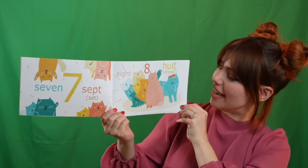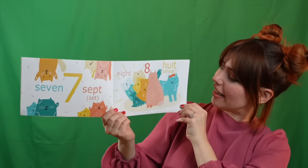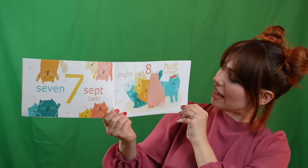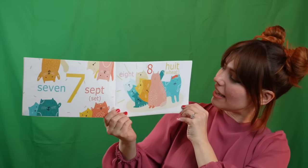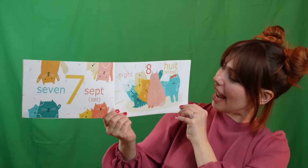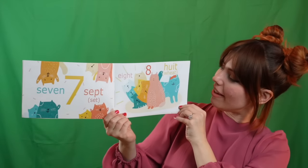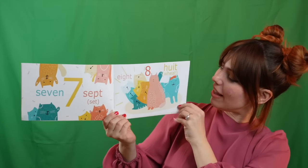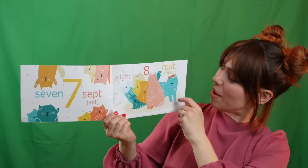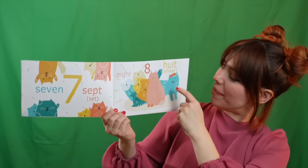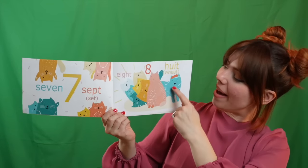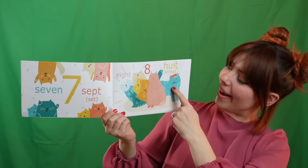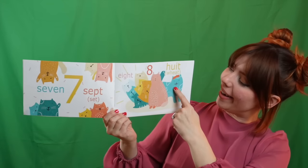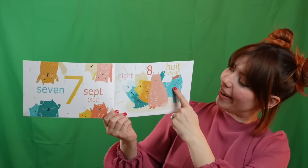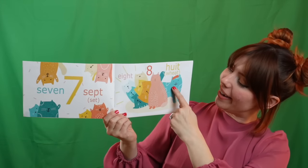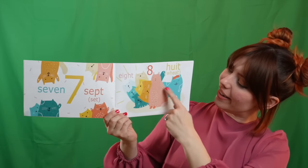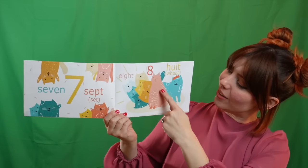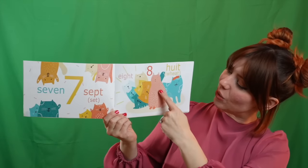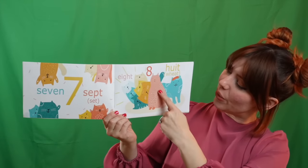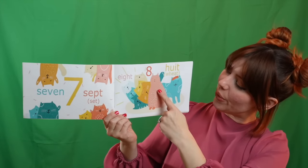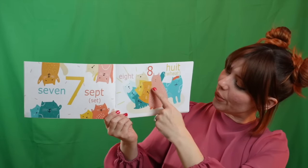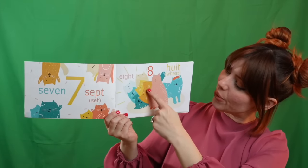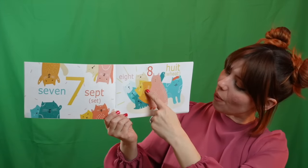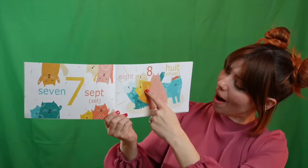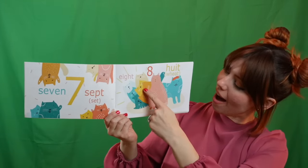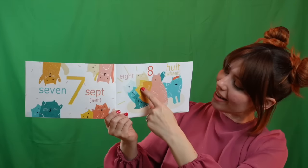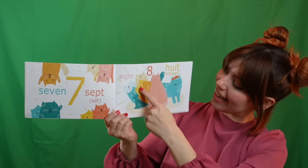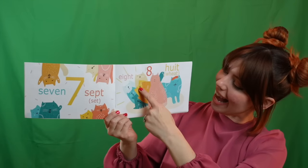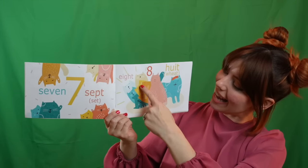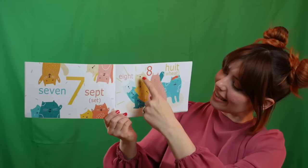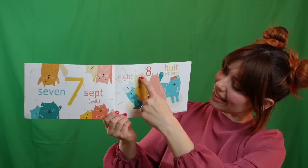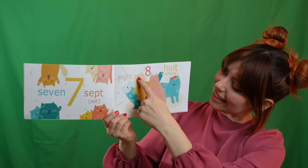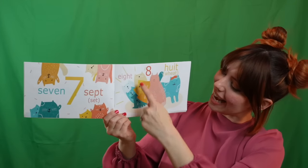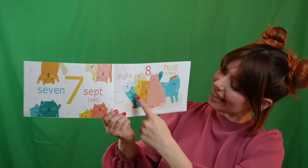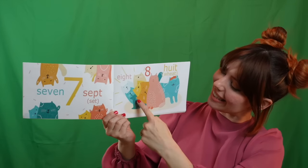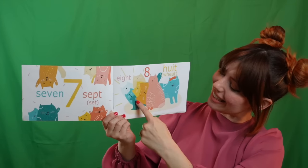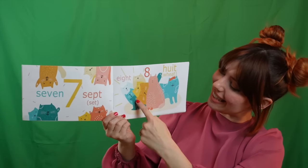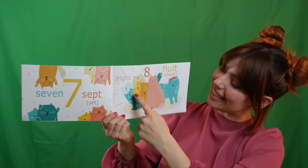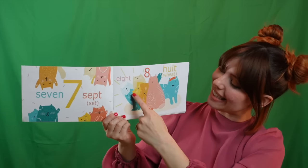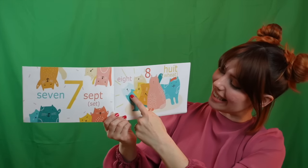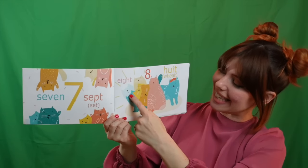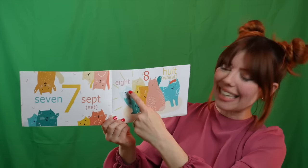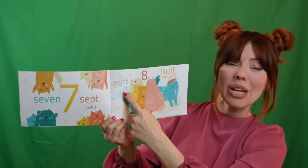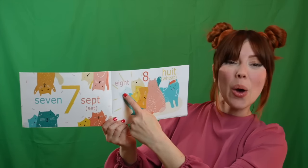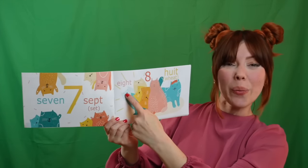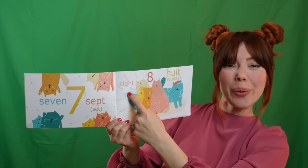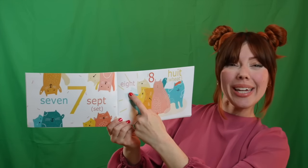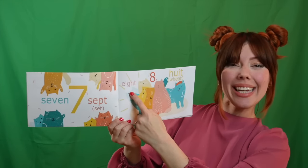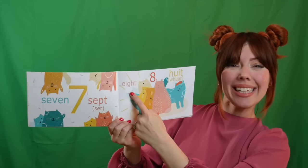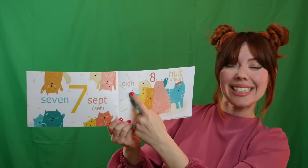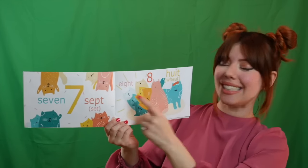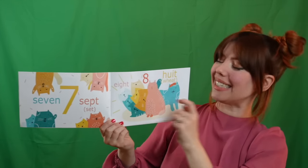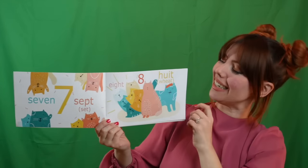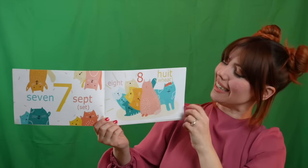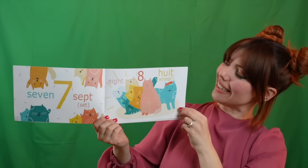Let's count them. Un, deux, trois, quatre, cinq, six, sept, huit.